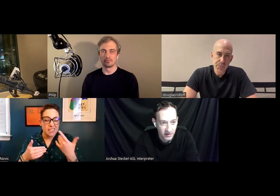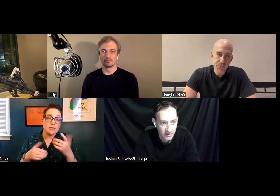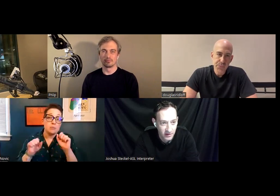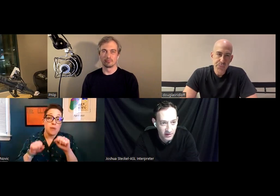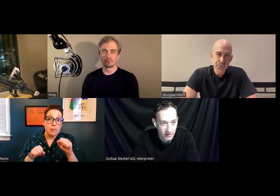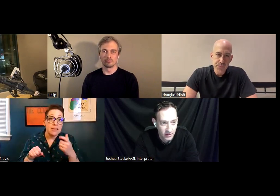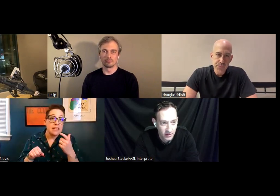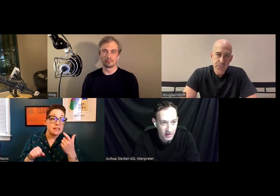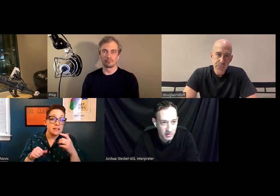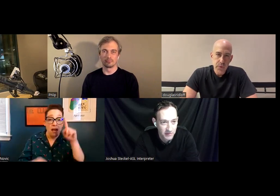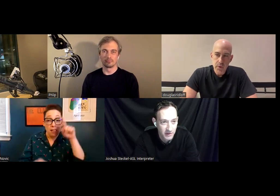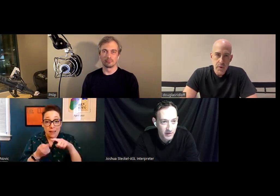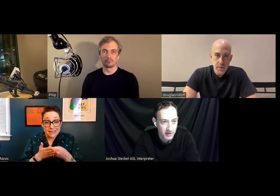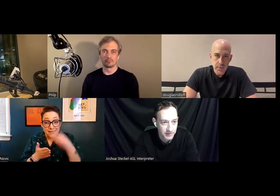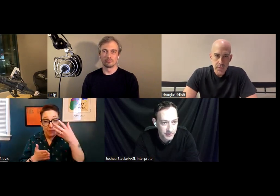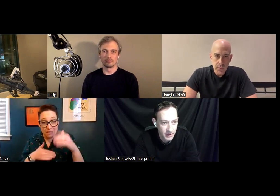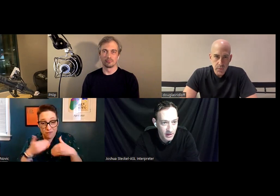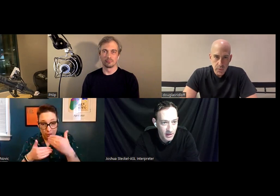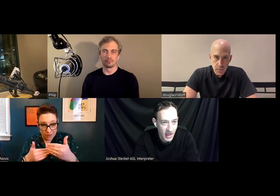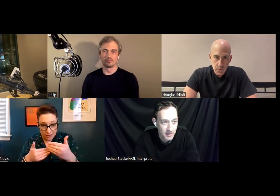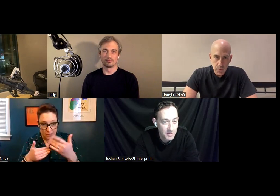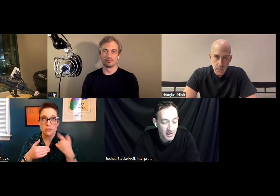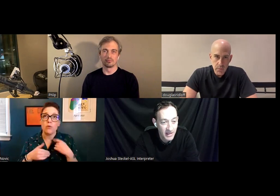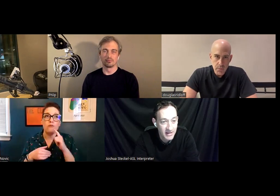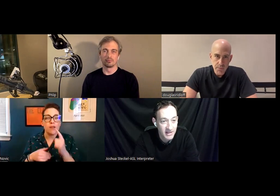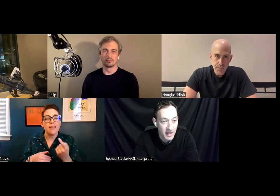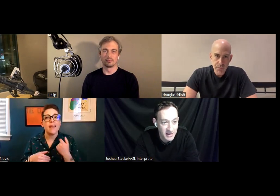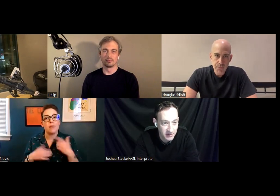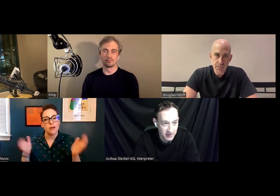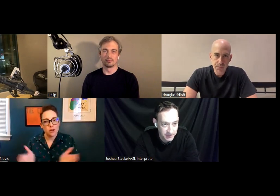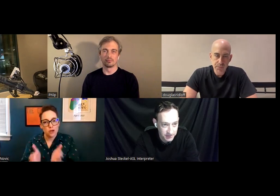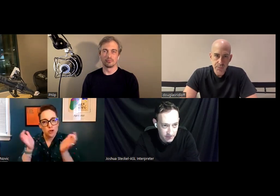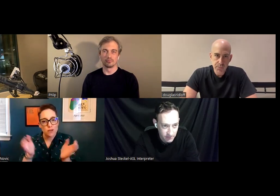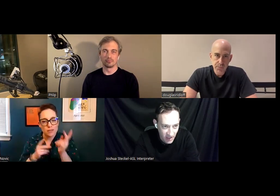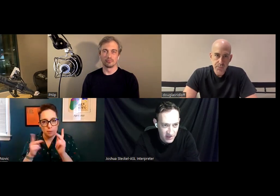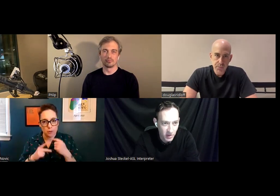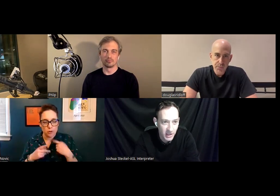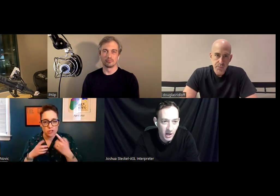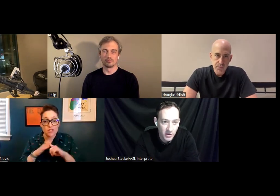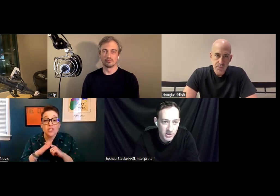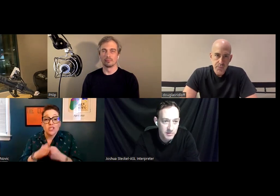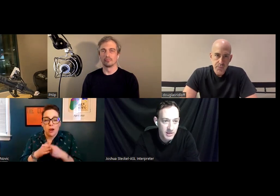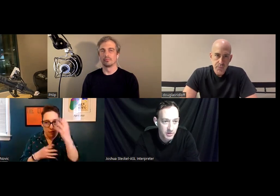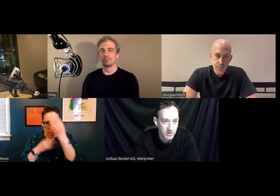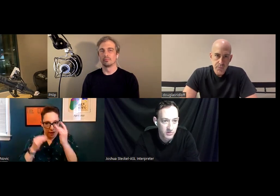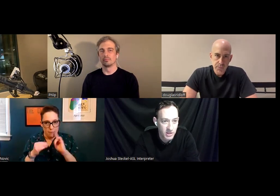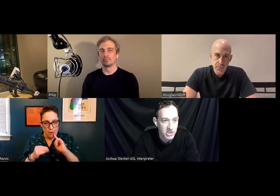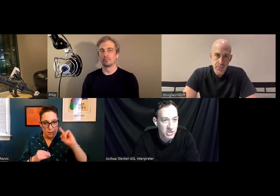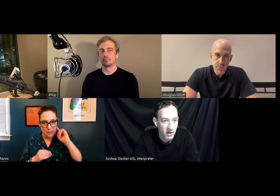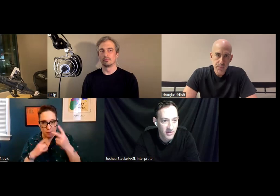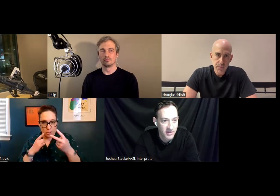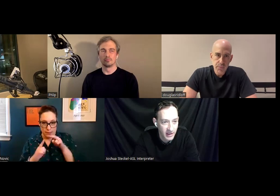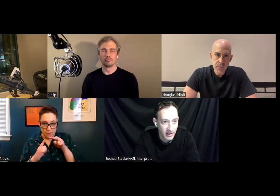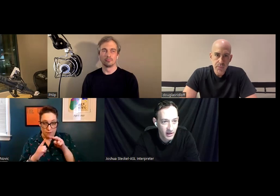easier. It's more fluid. And it might be less expensive. And so encouraging people to